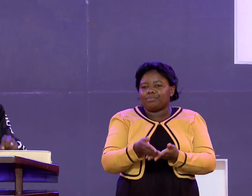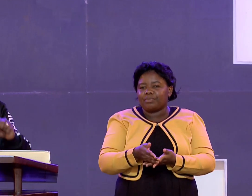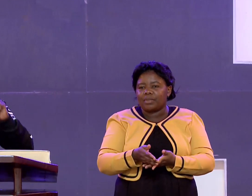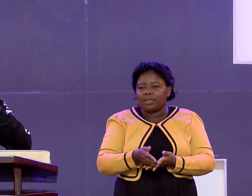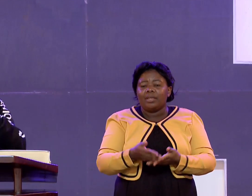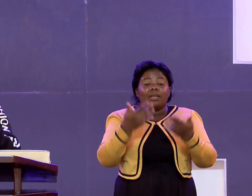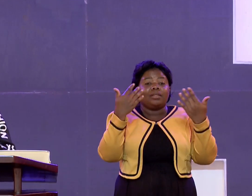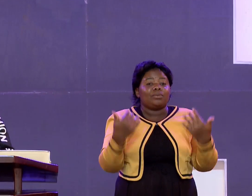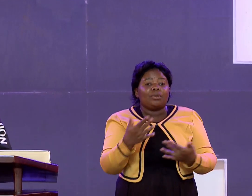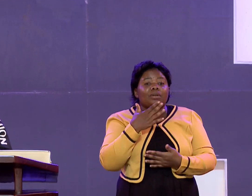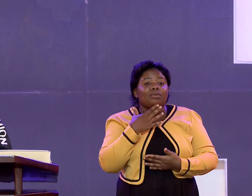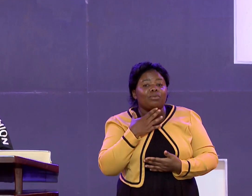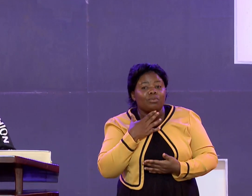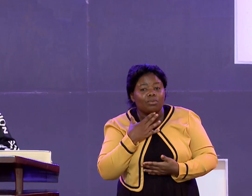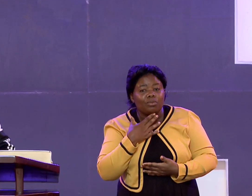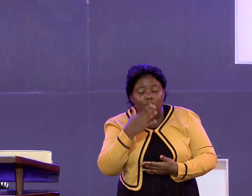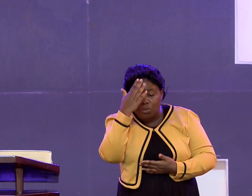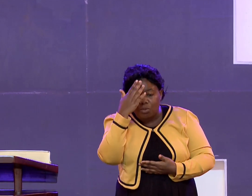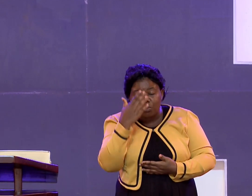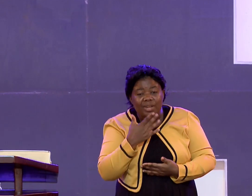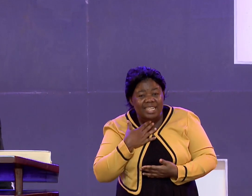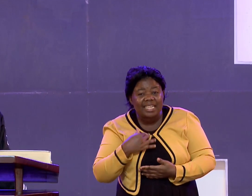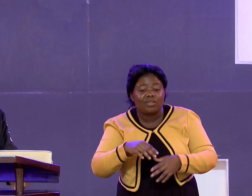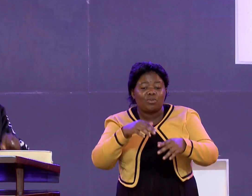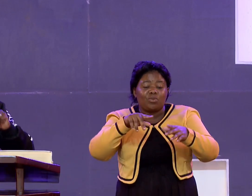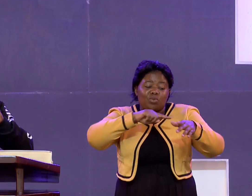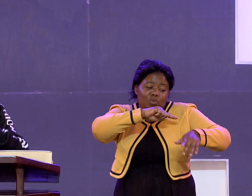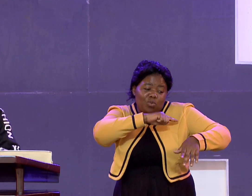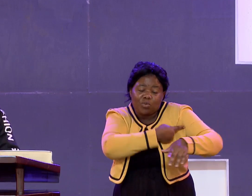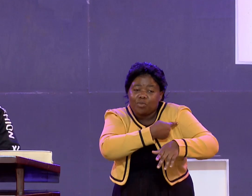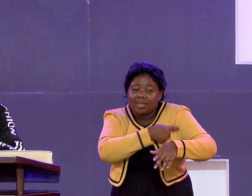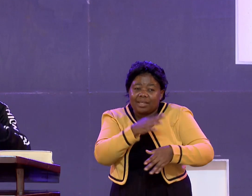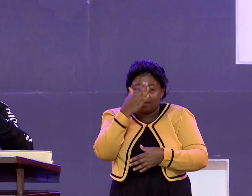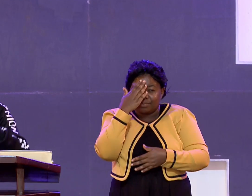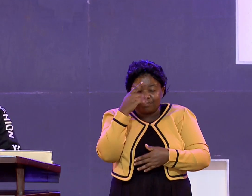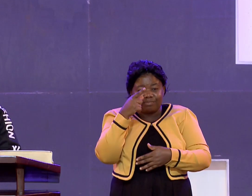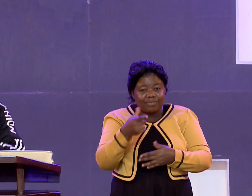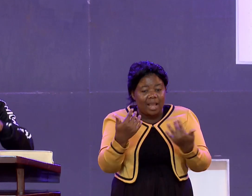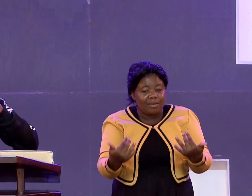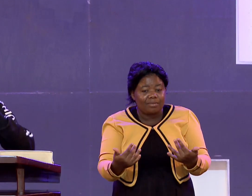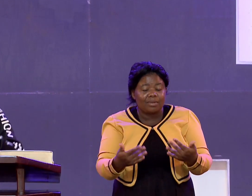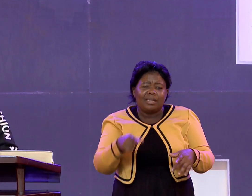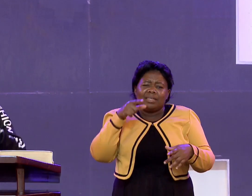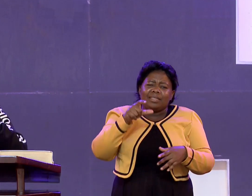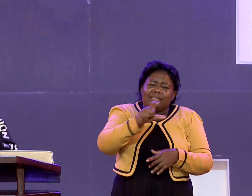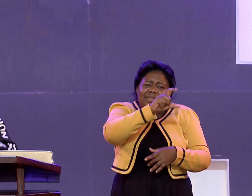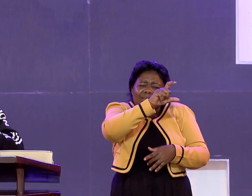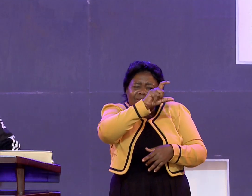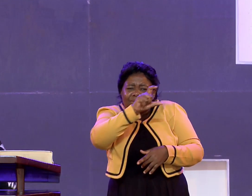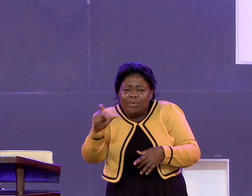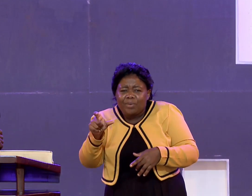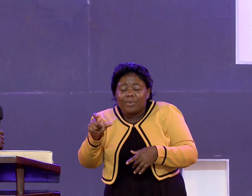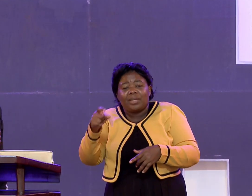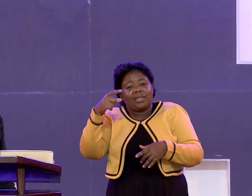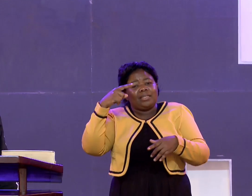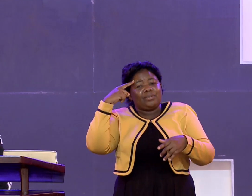Chovola baweta okugatu ogagema. That is why you need to immunize pride. In a week jetugenda kuyingira mu yagema malala mu linya lya Yesu. This